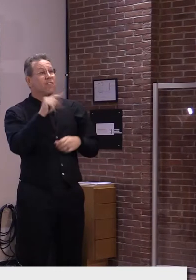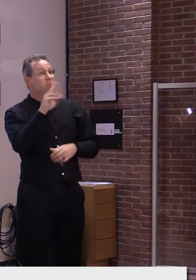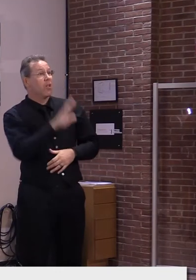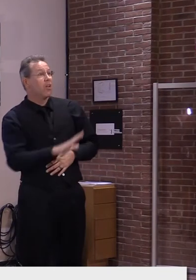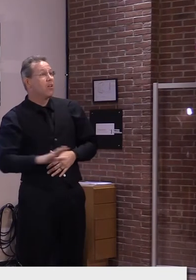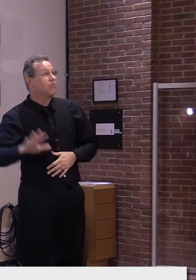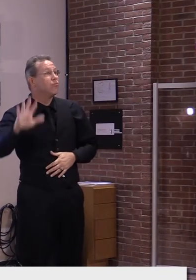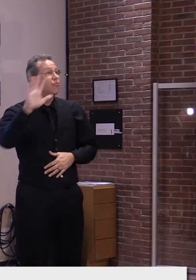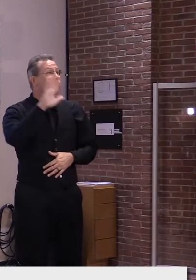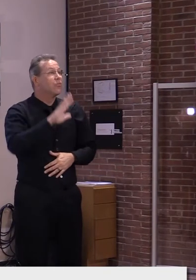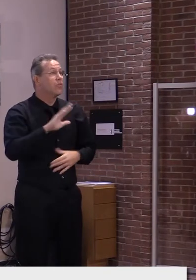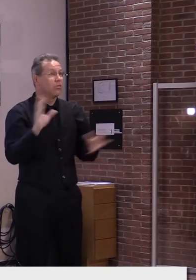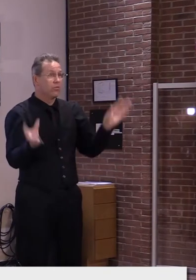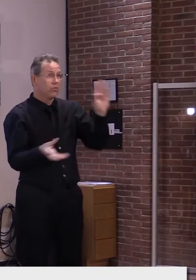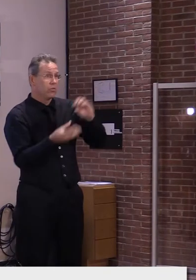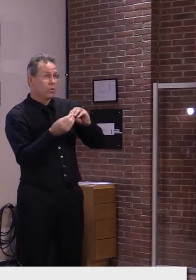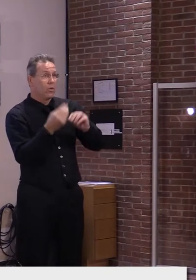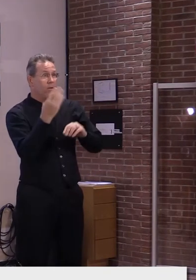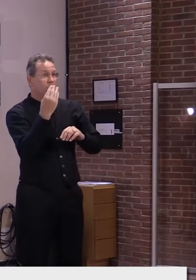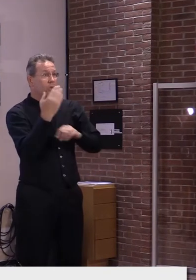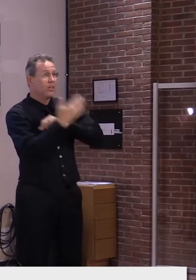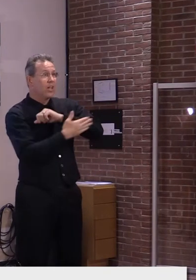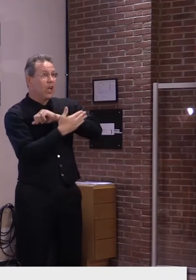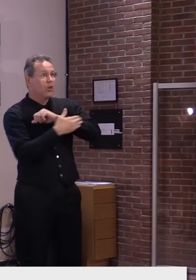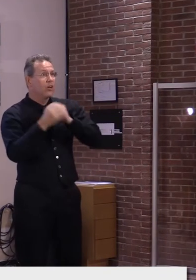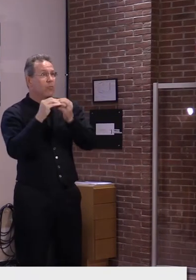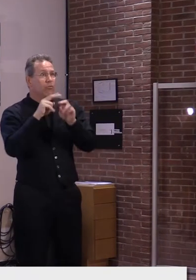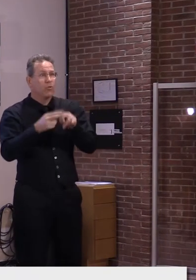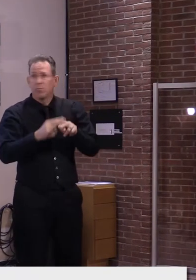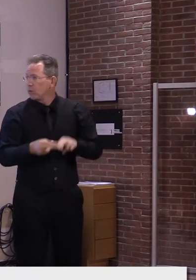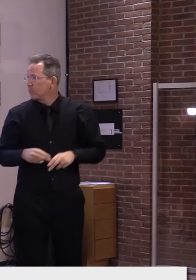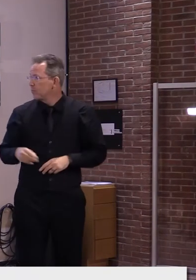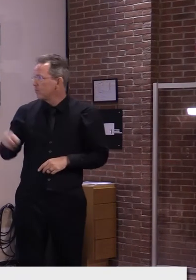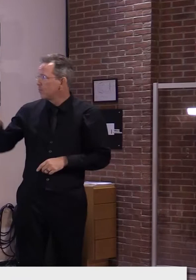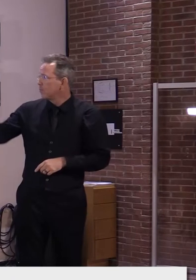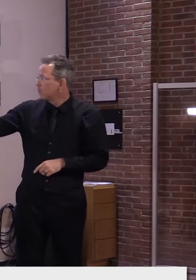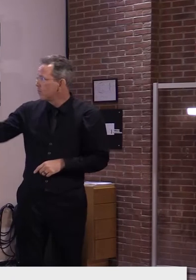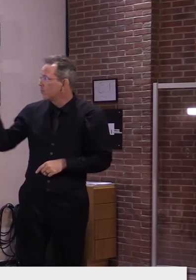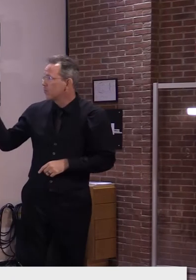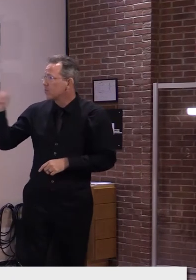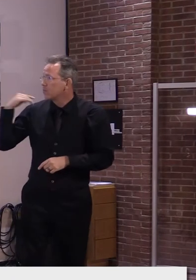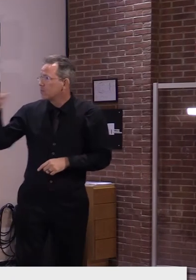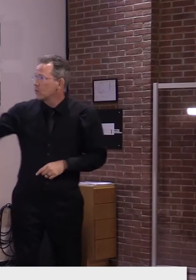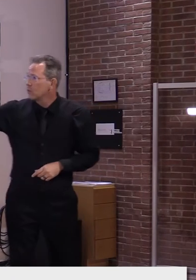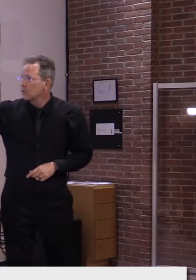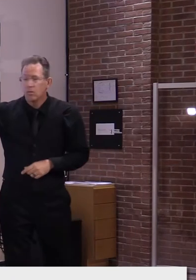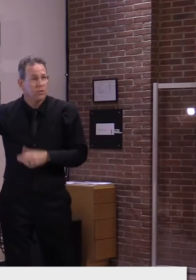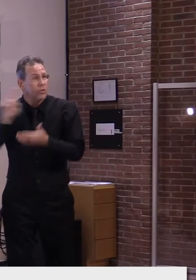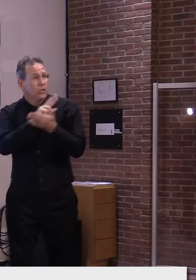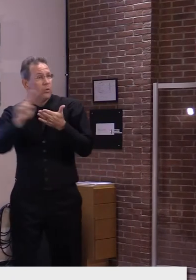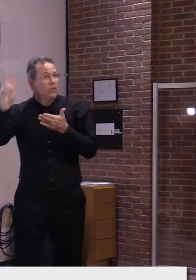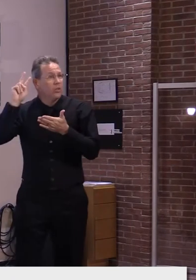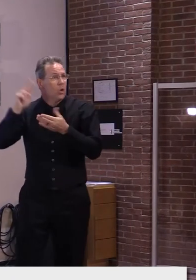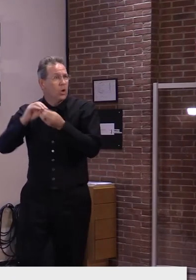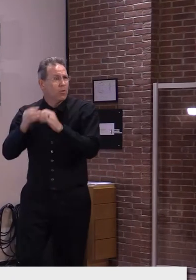counties seeing a decrease this week compared to last. And in Franklin County, there wasn't a single case of